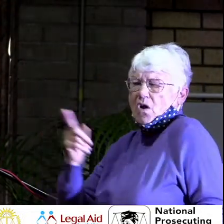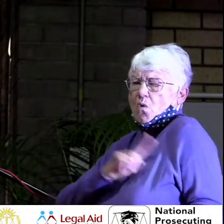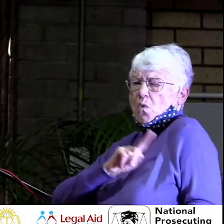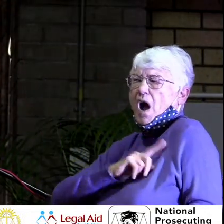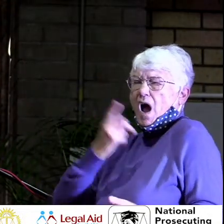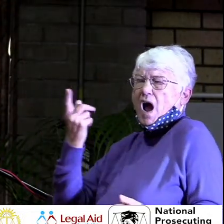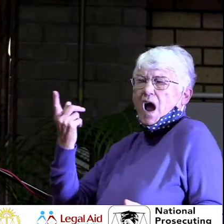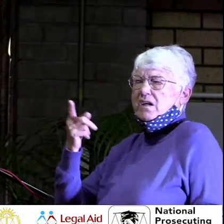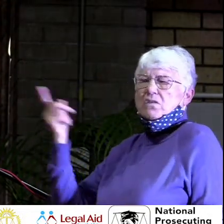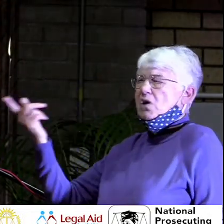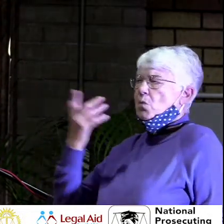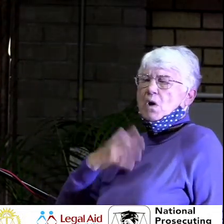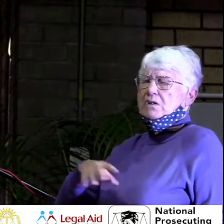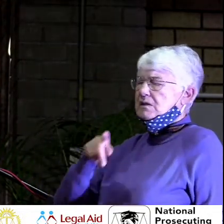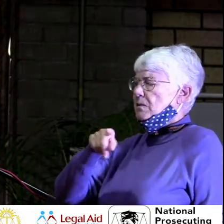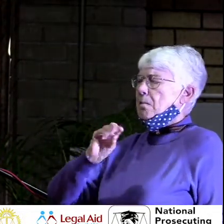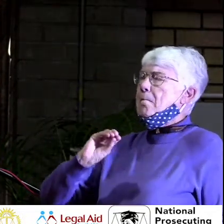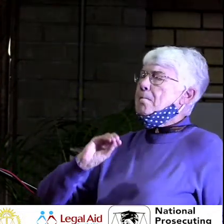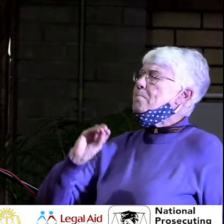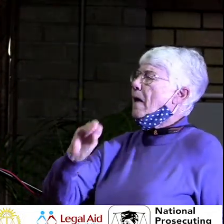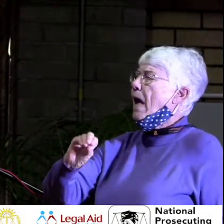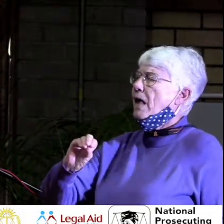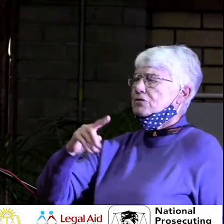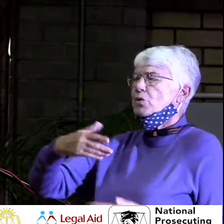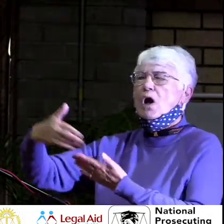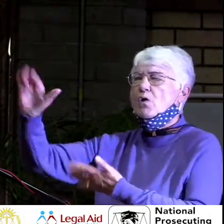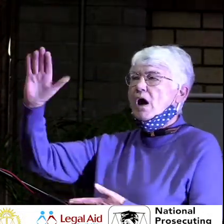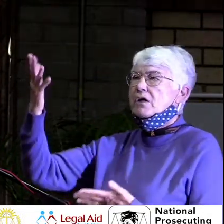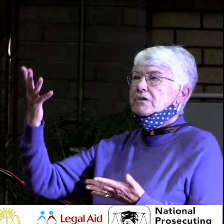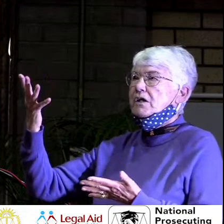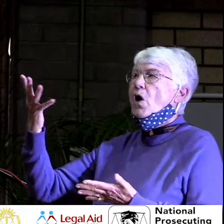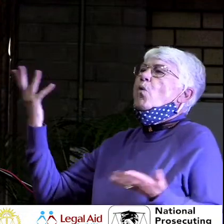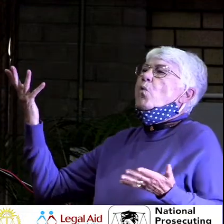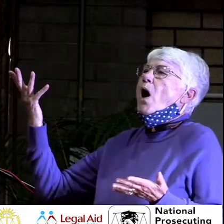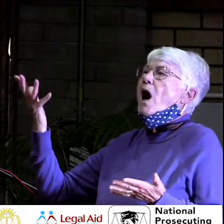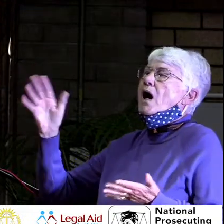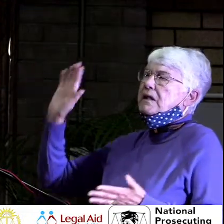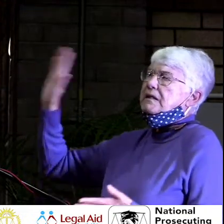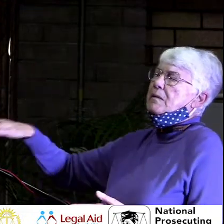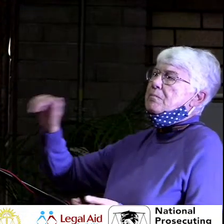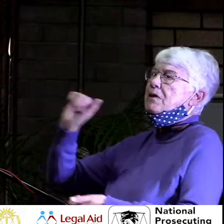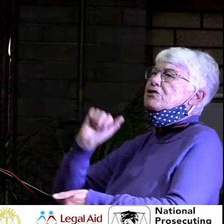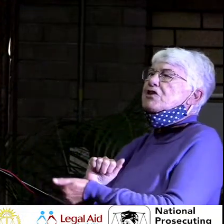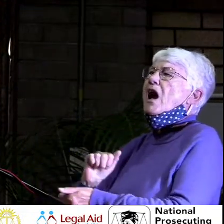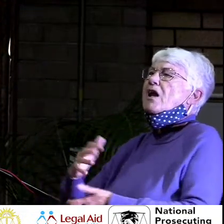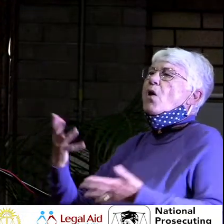more general ones. Then also the CPUT student.